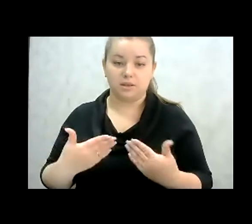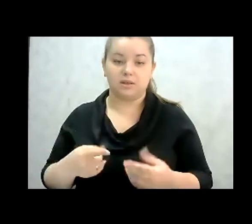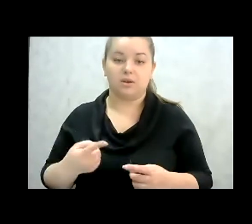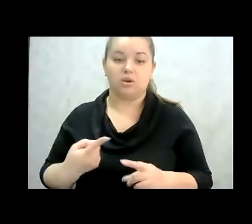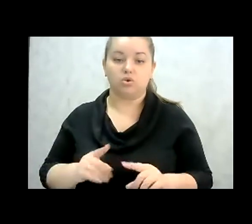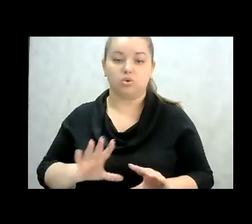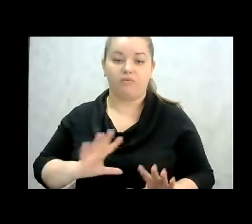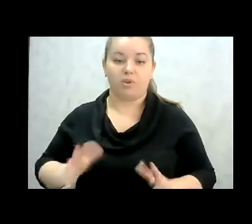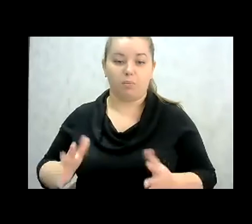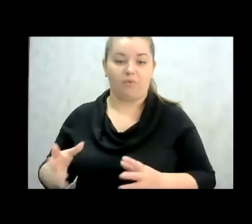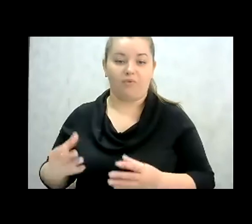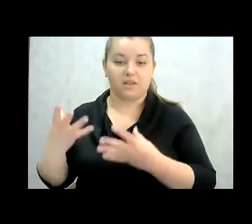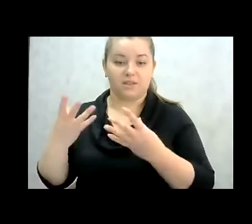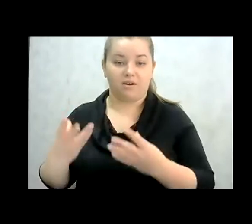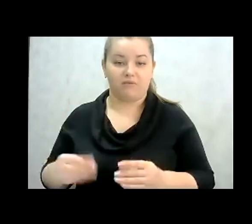of